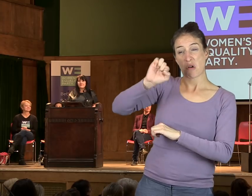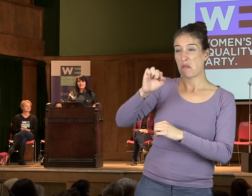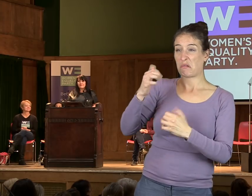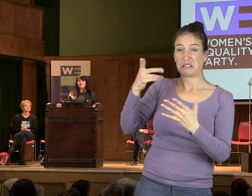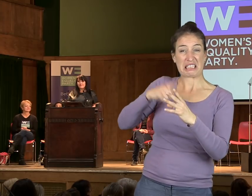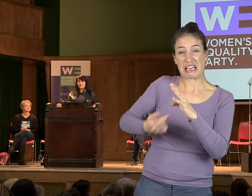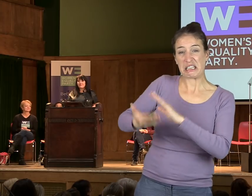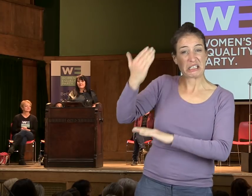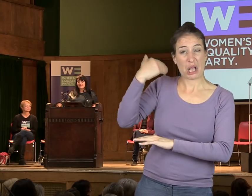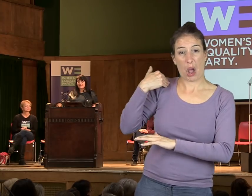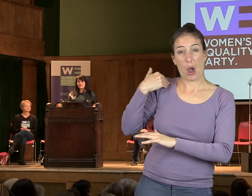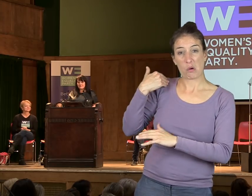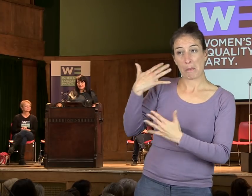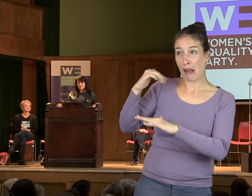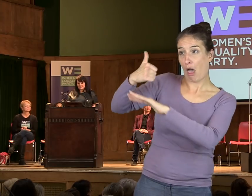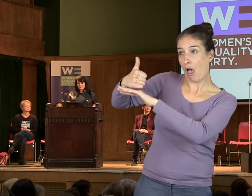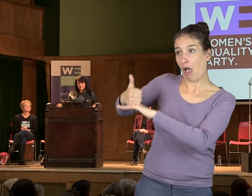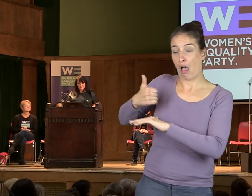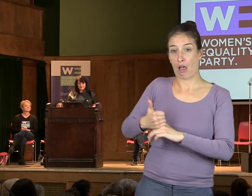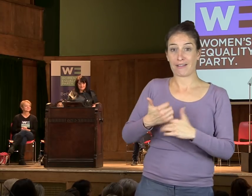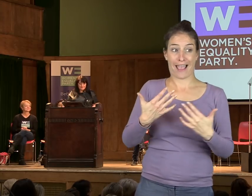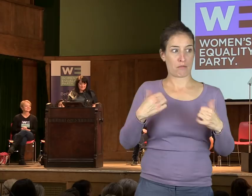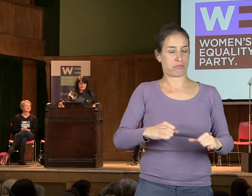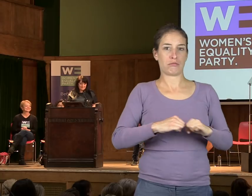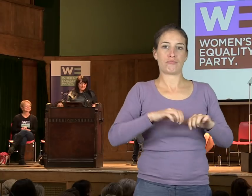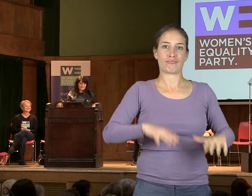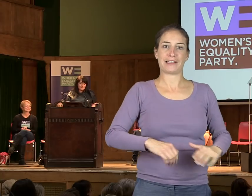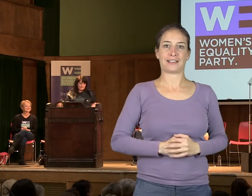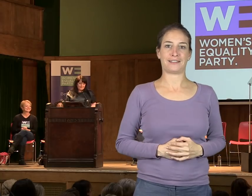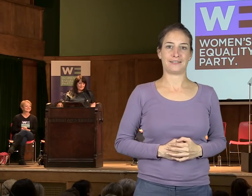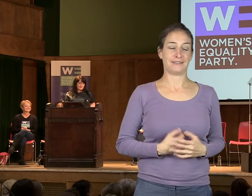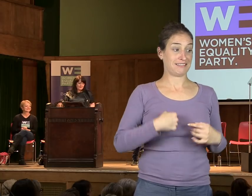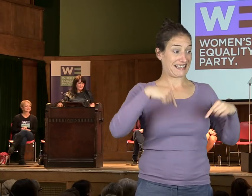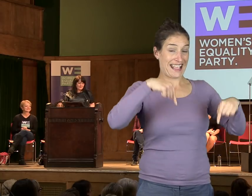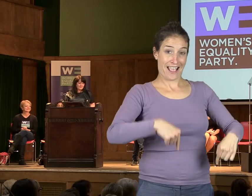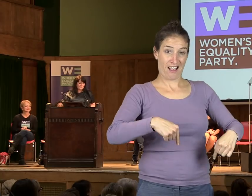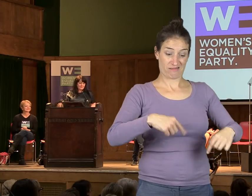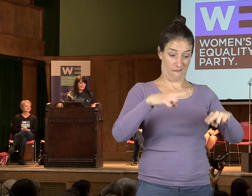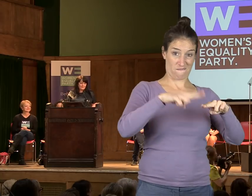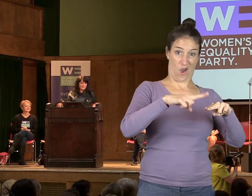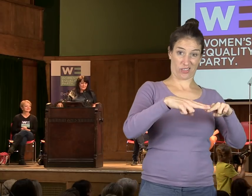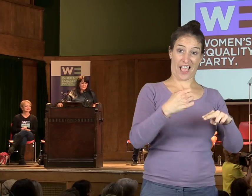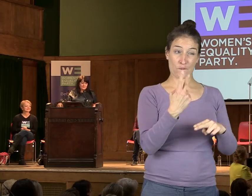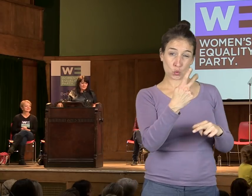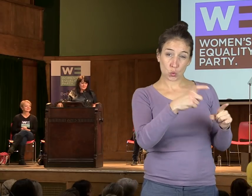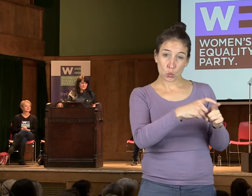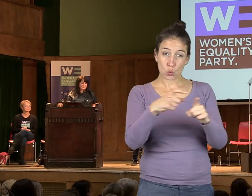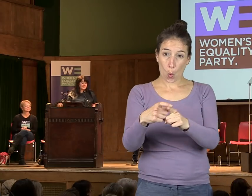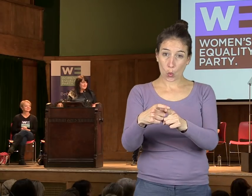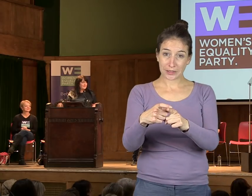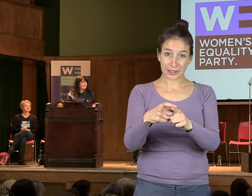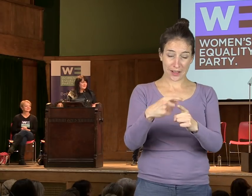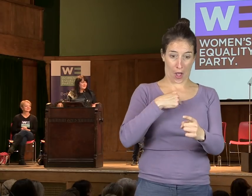ago. And here I am, a father of two daughters,